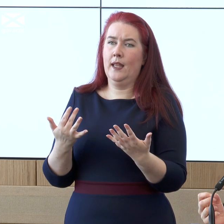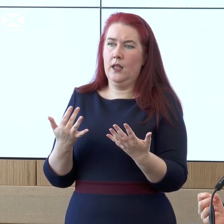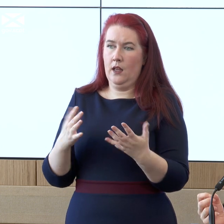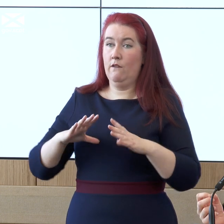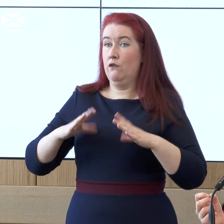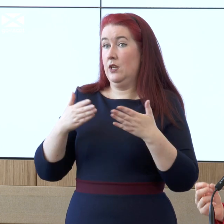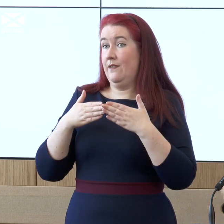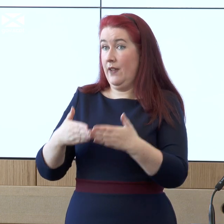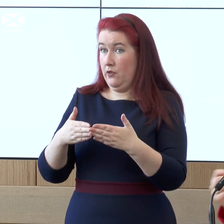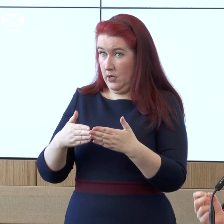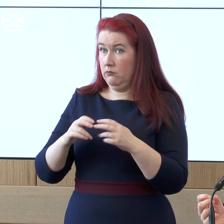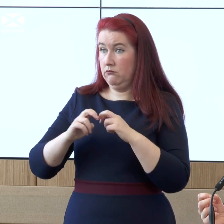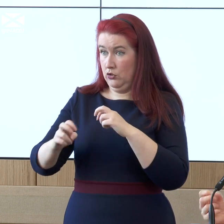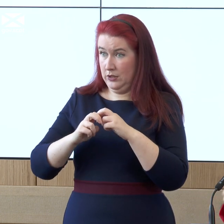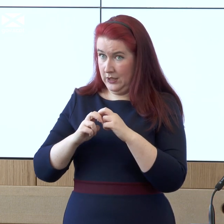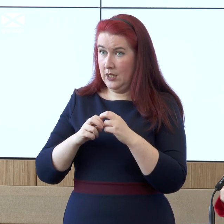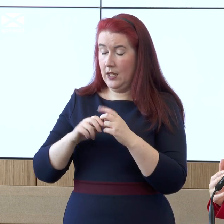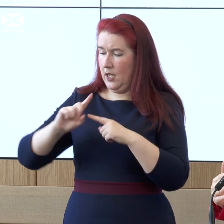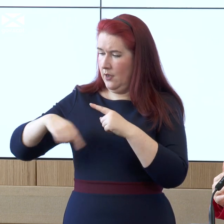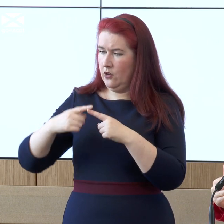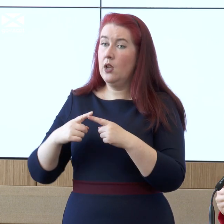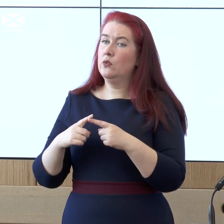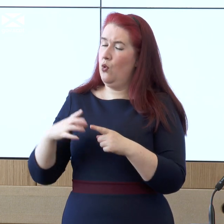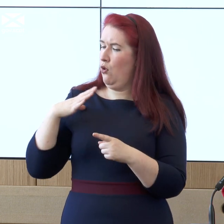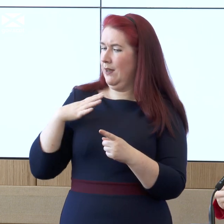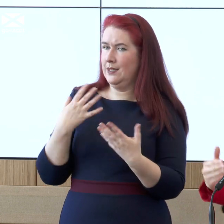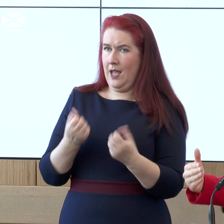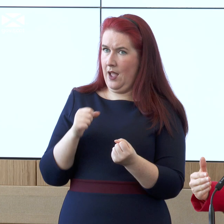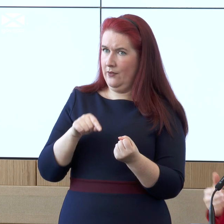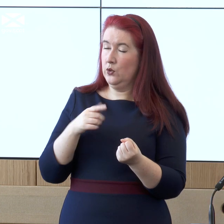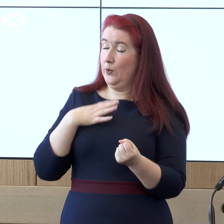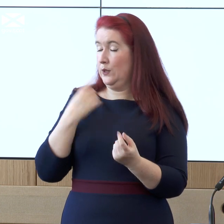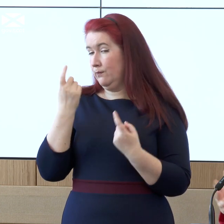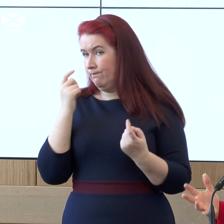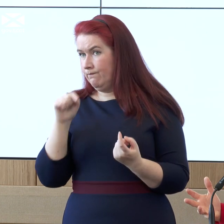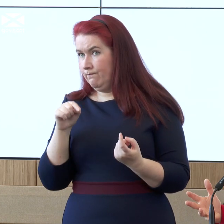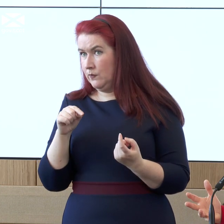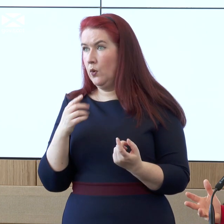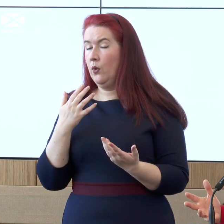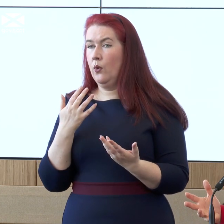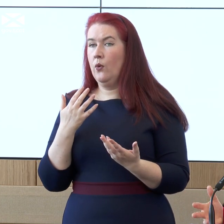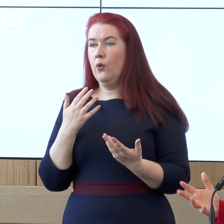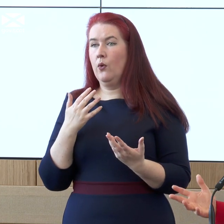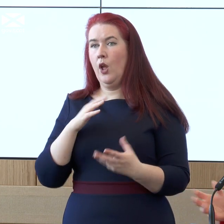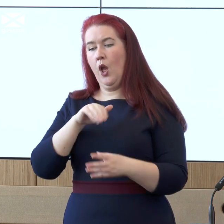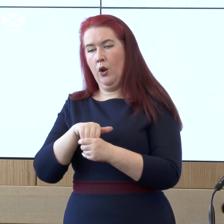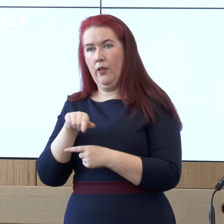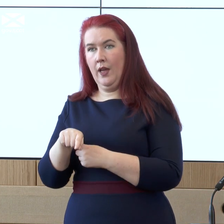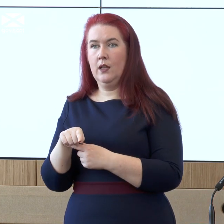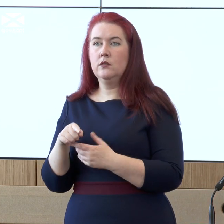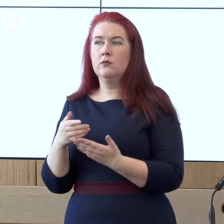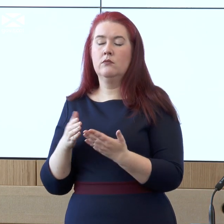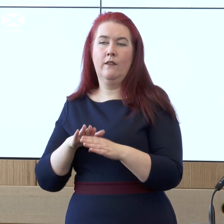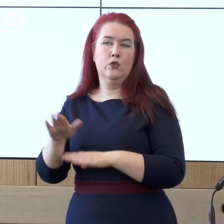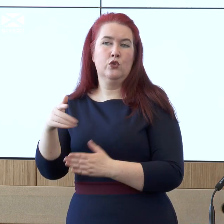ferry journeys a year for young people. So there's a precedent there that we have to consider, including in policies as we